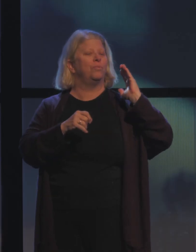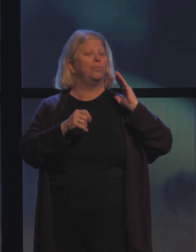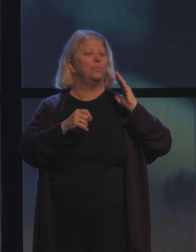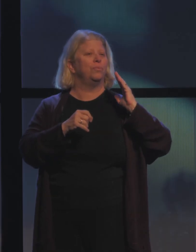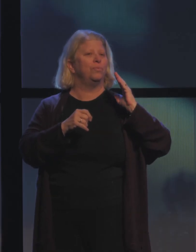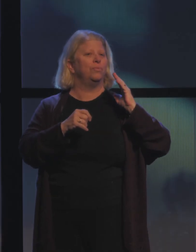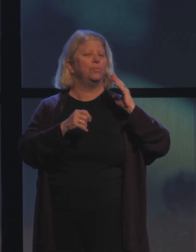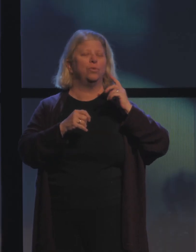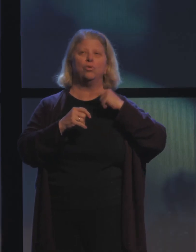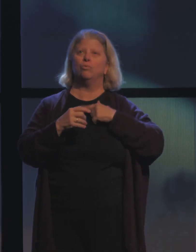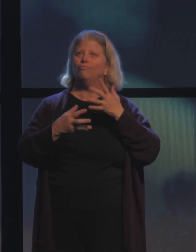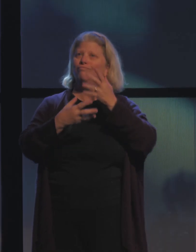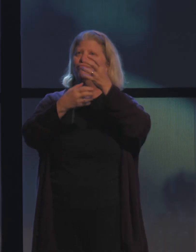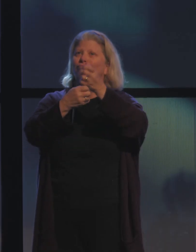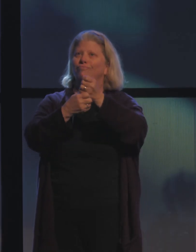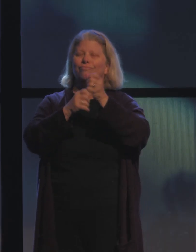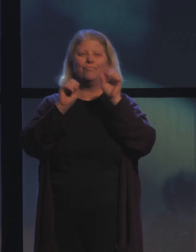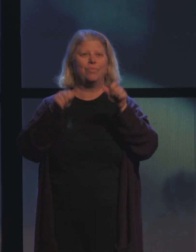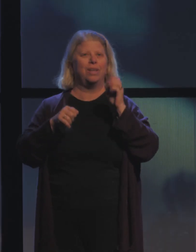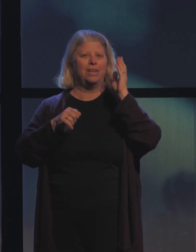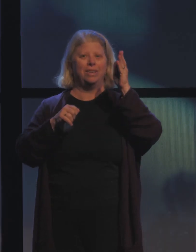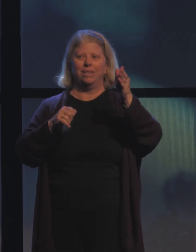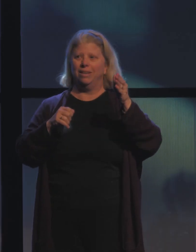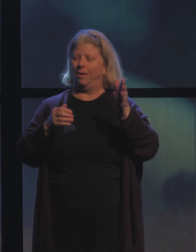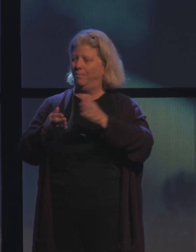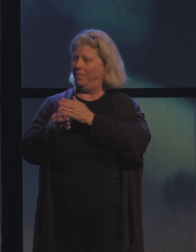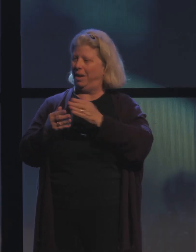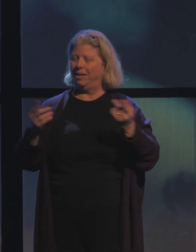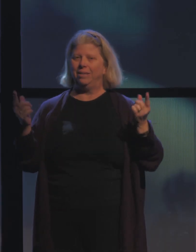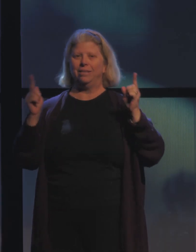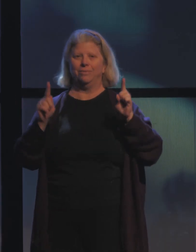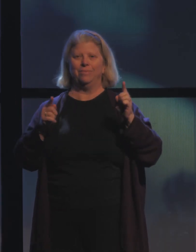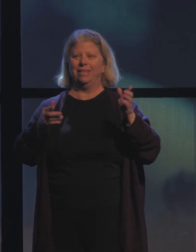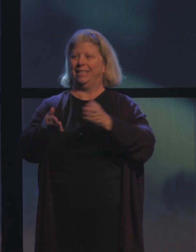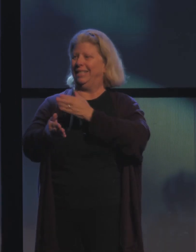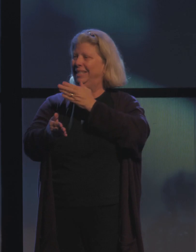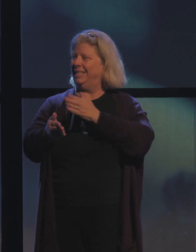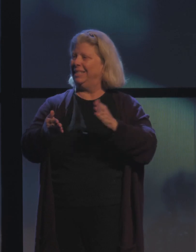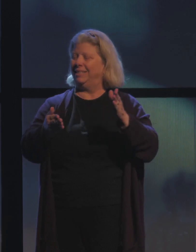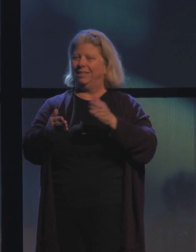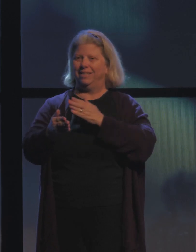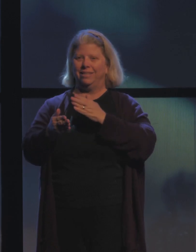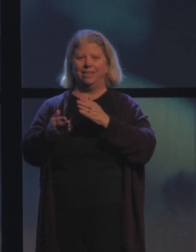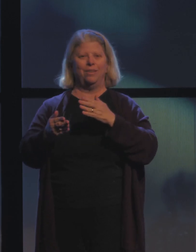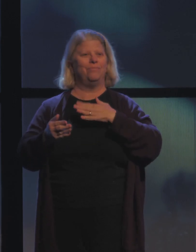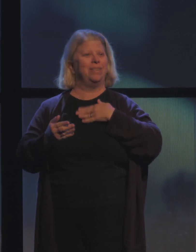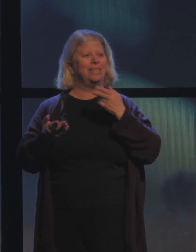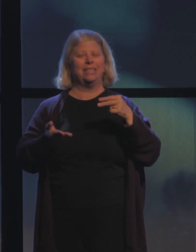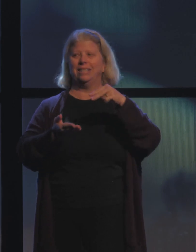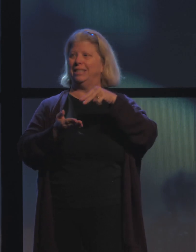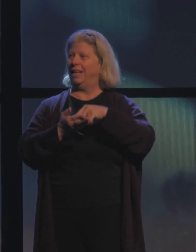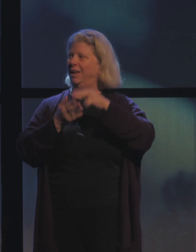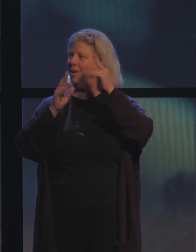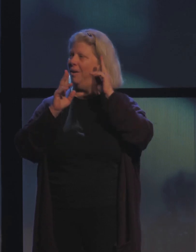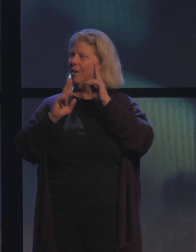and to cling to what could be. So as the band comes up and sings with us, please stand and